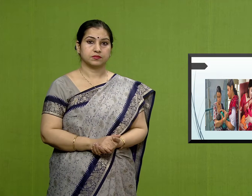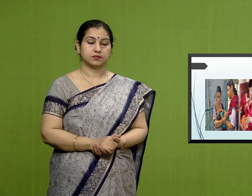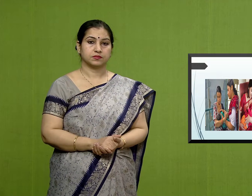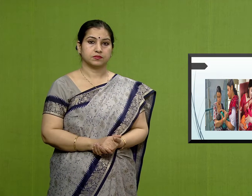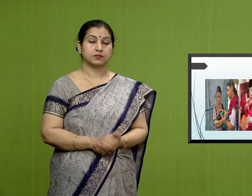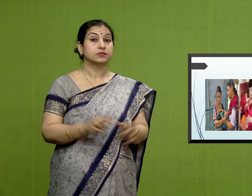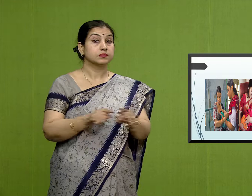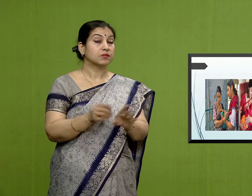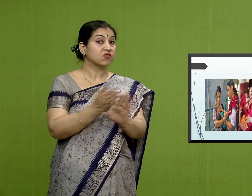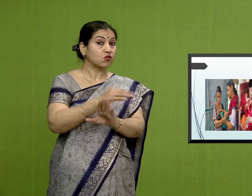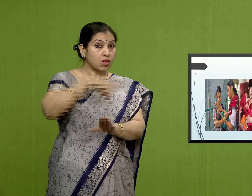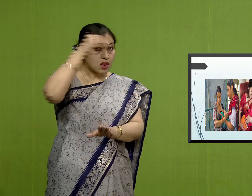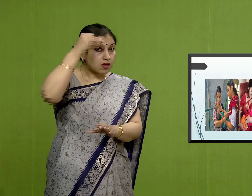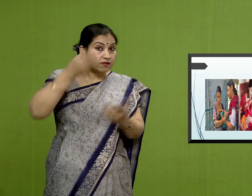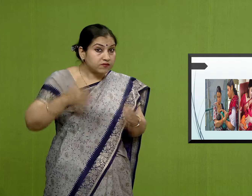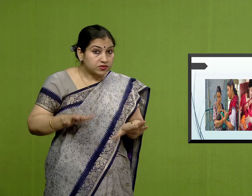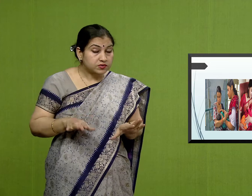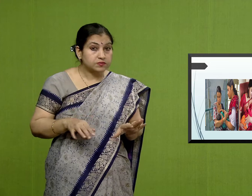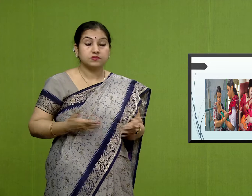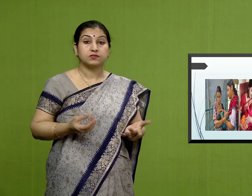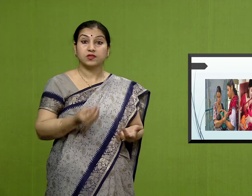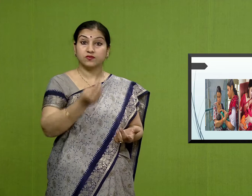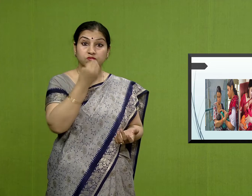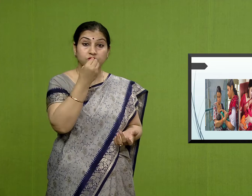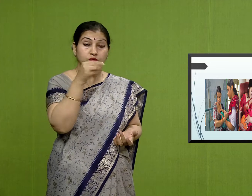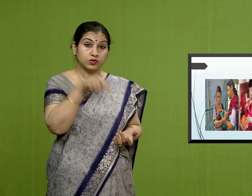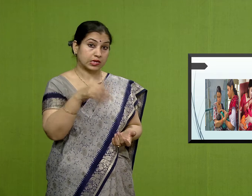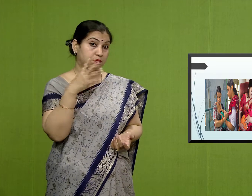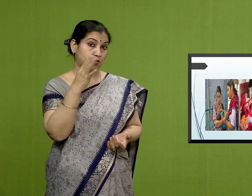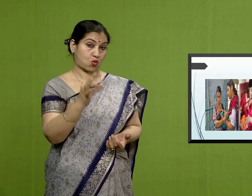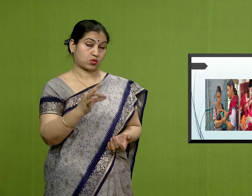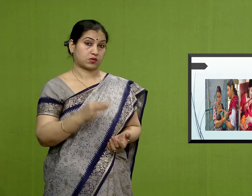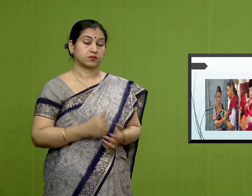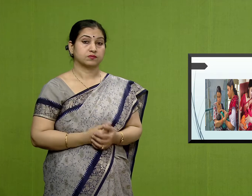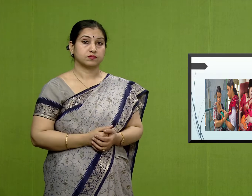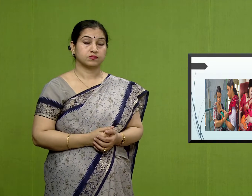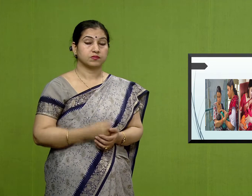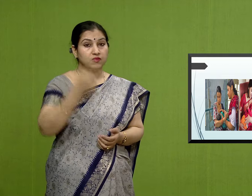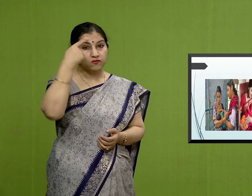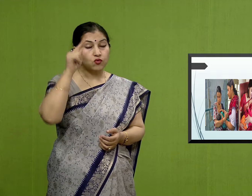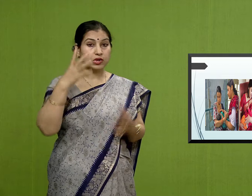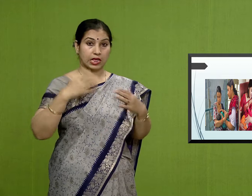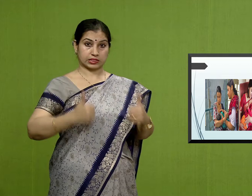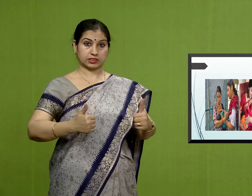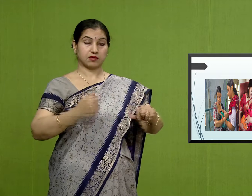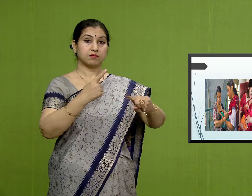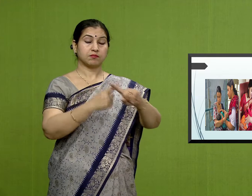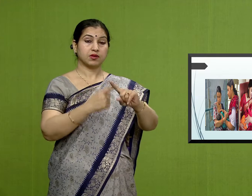As learnt earlier, nutrition is important for health and survival.